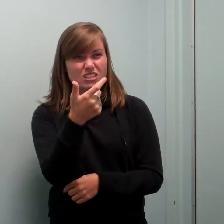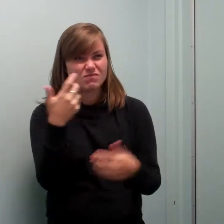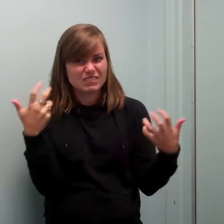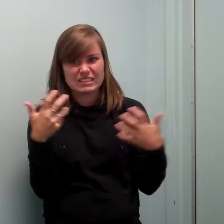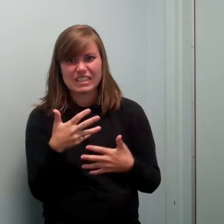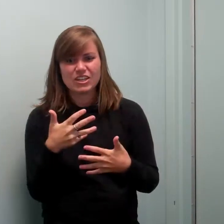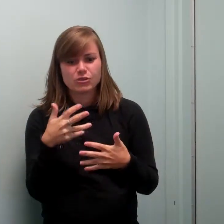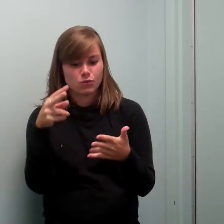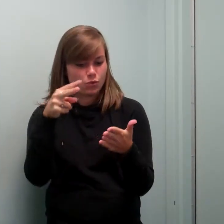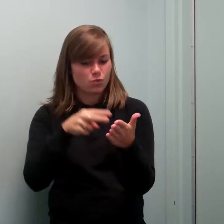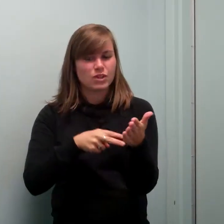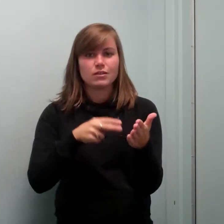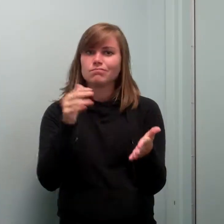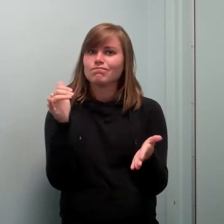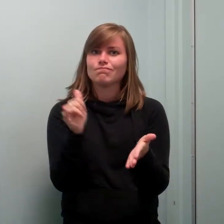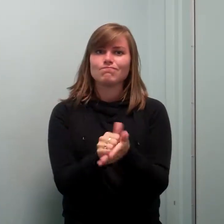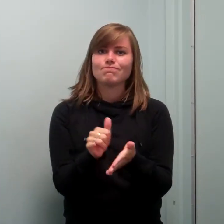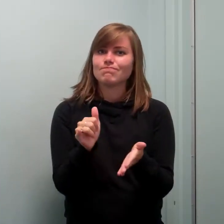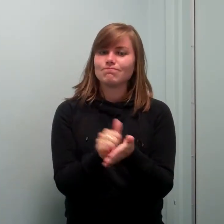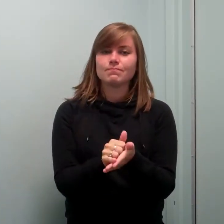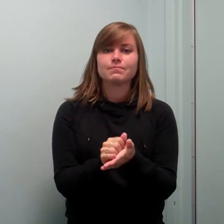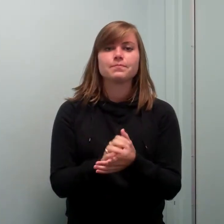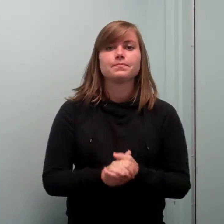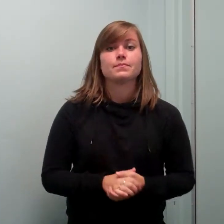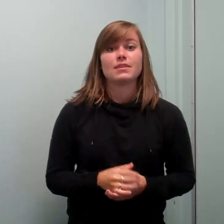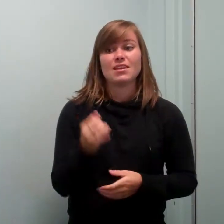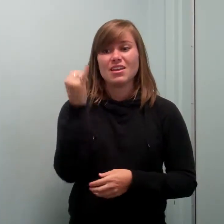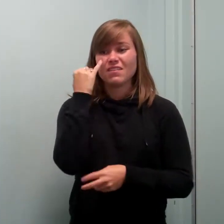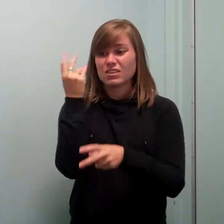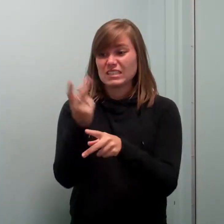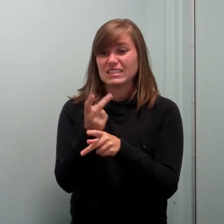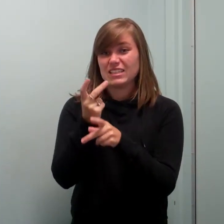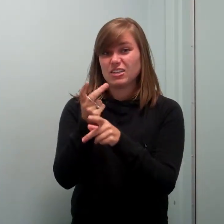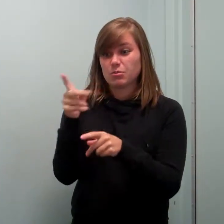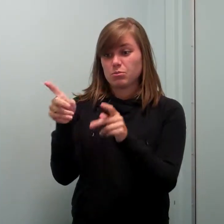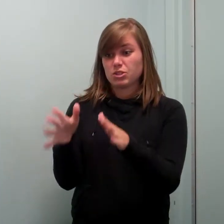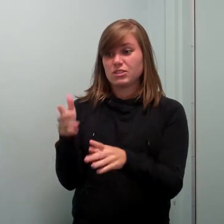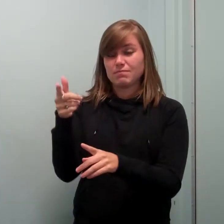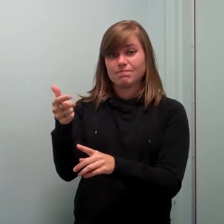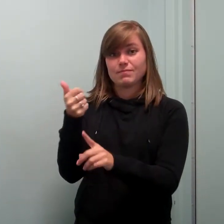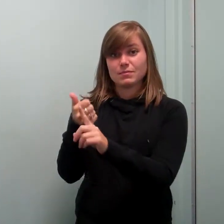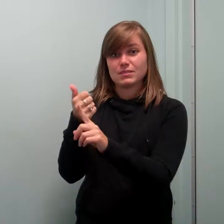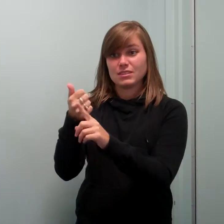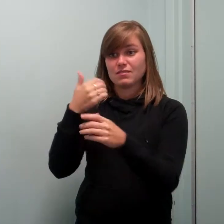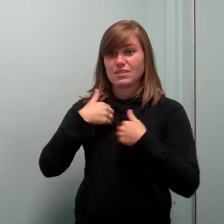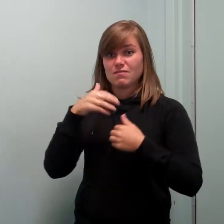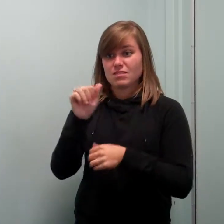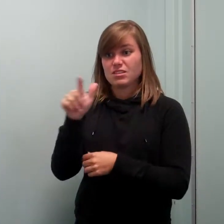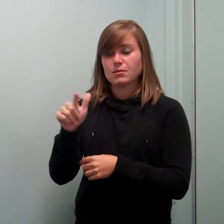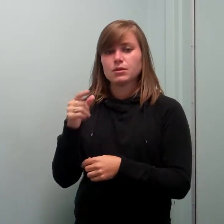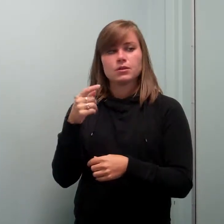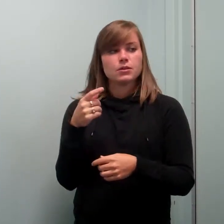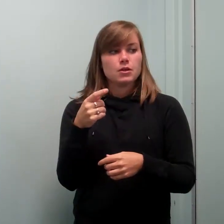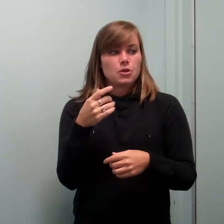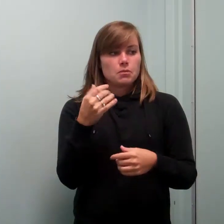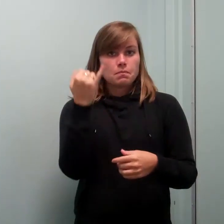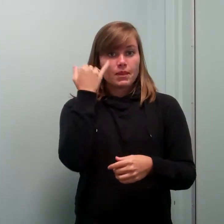about impossible. When you care for someone with dementia and you get training, they train you to engage them in activities that are